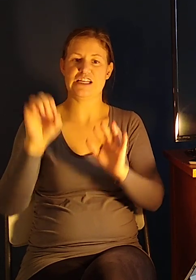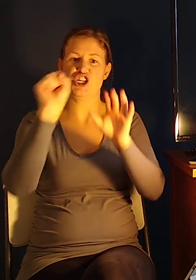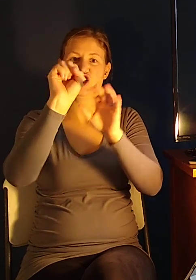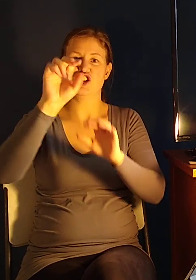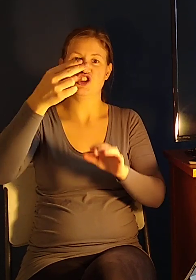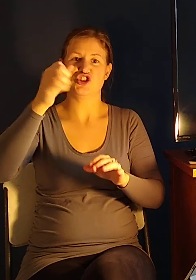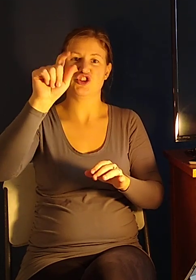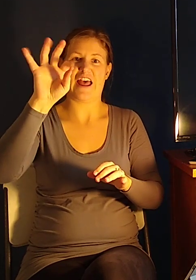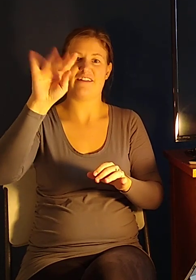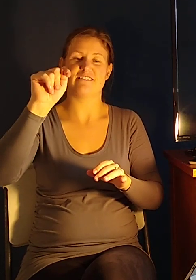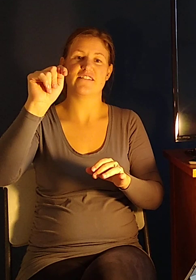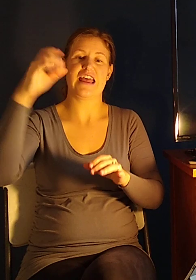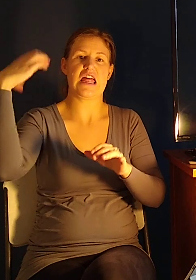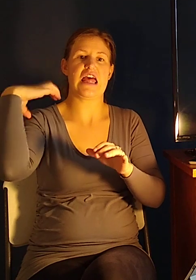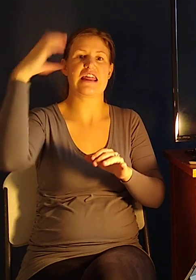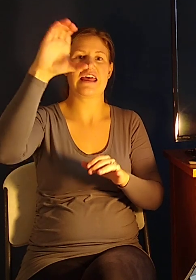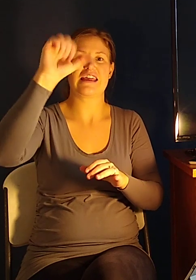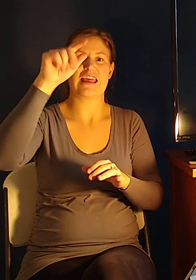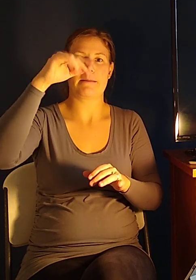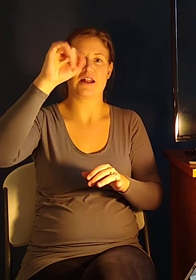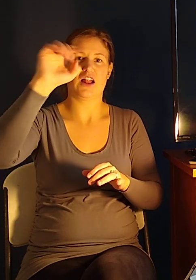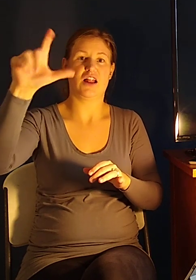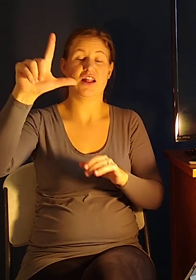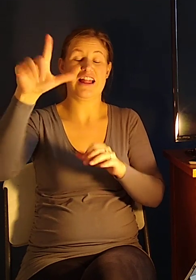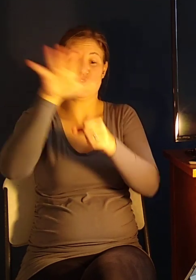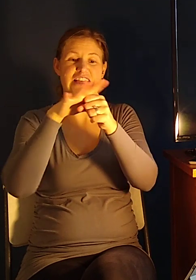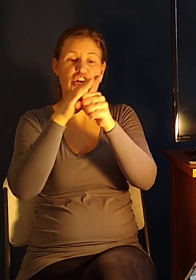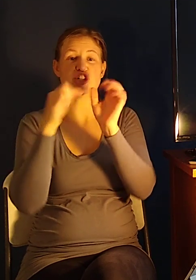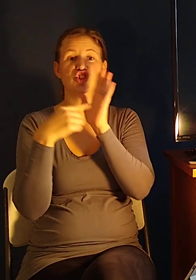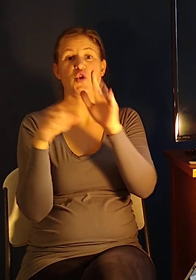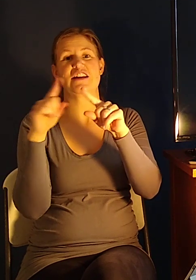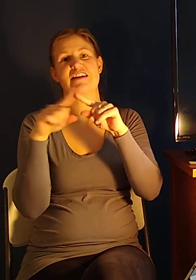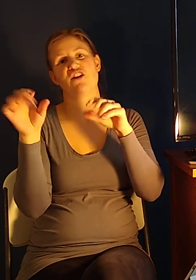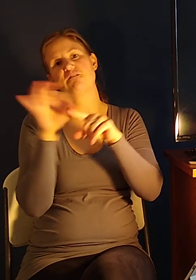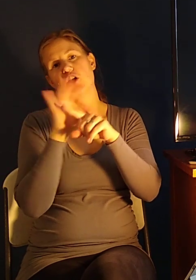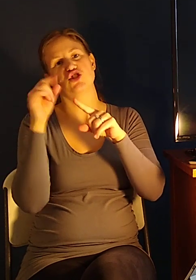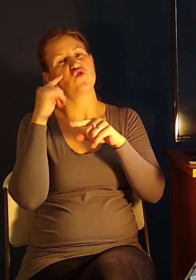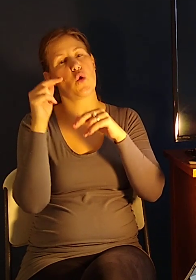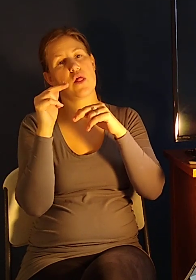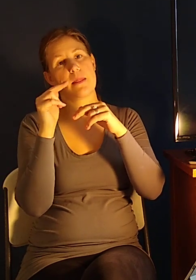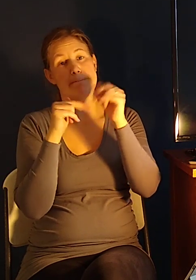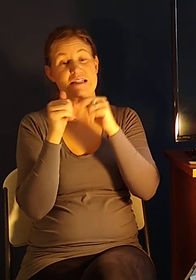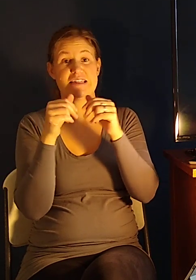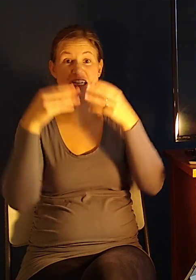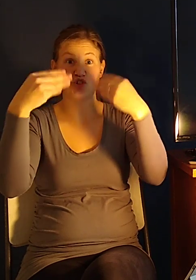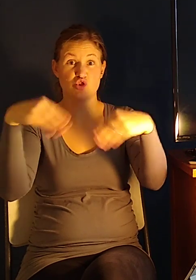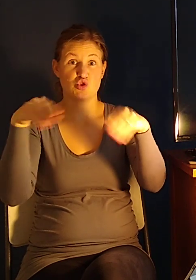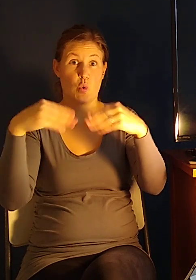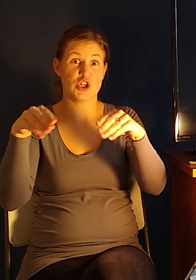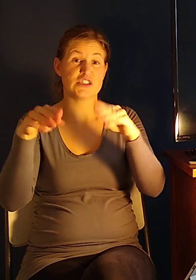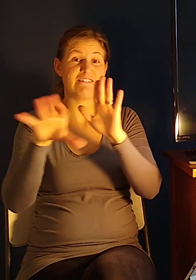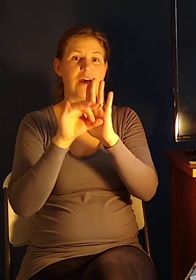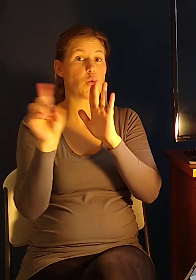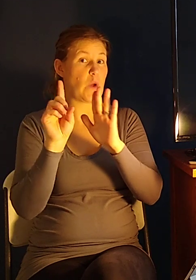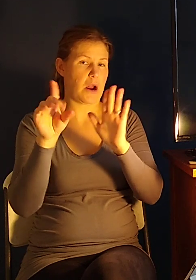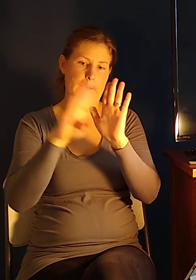capital. These areas also revealed various functions of the building. Shops were located at the base,